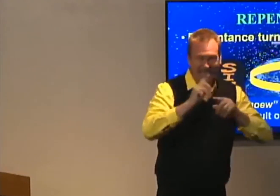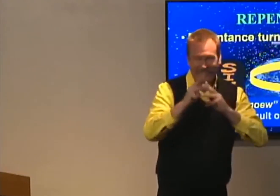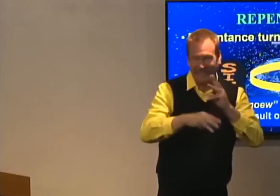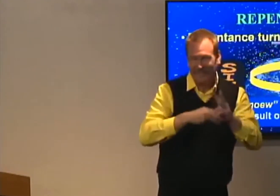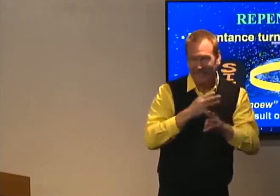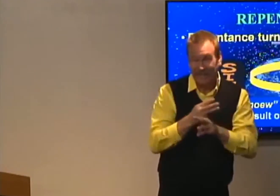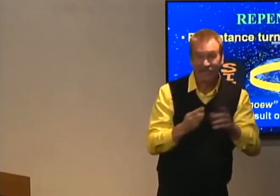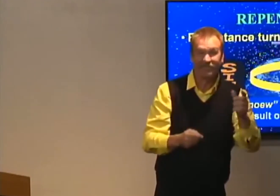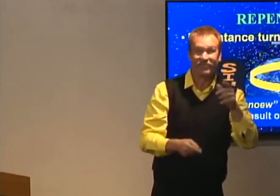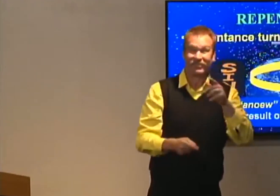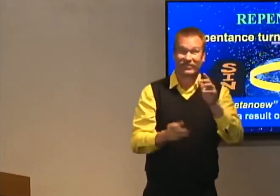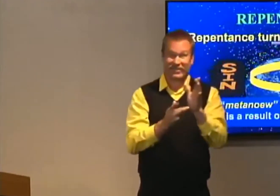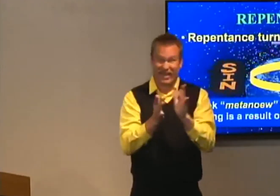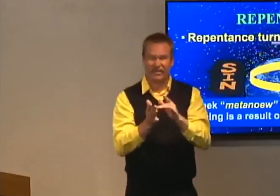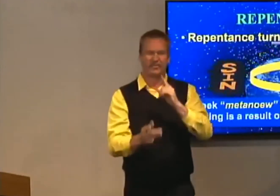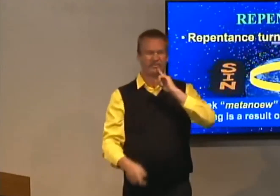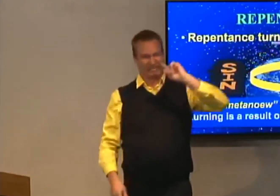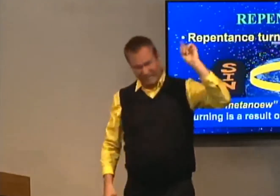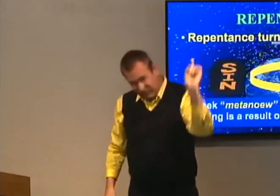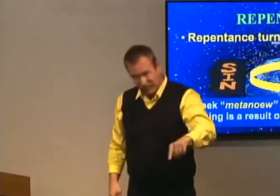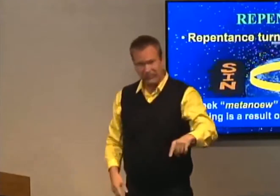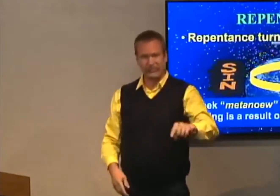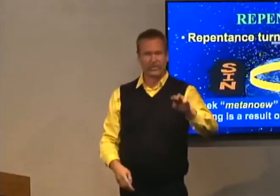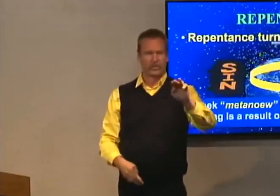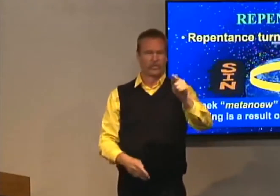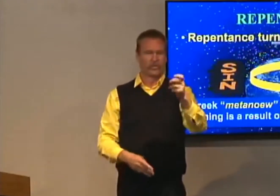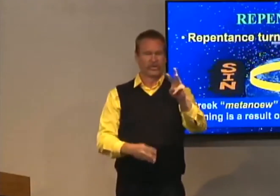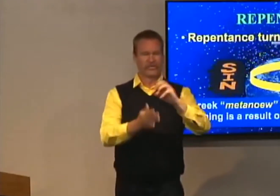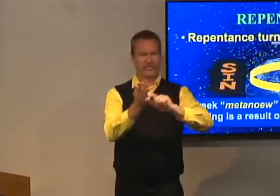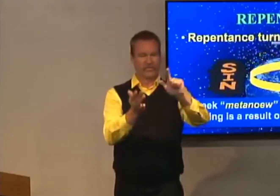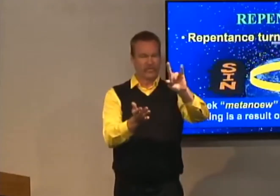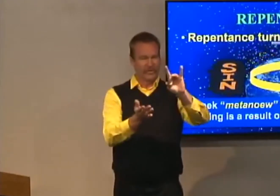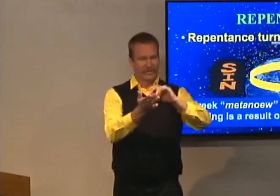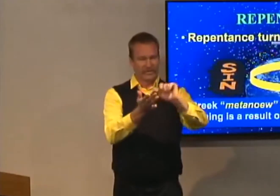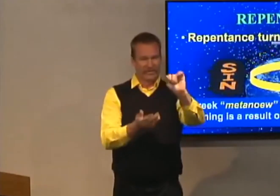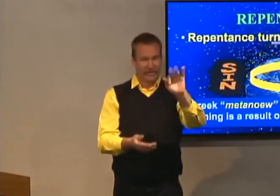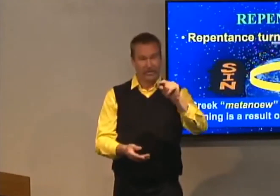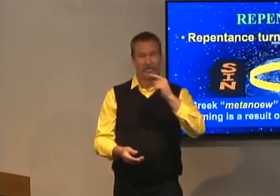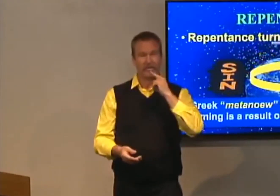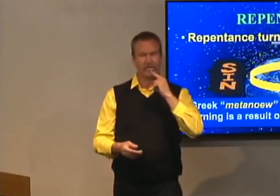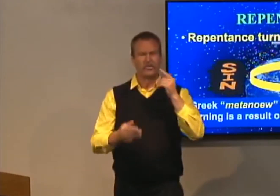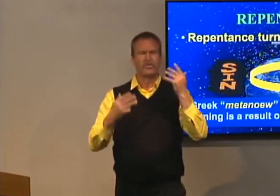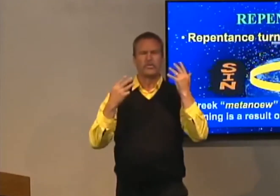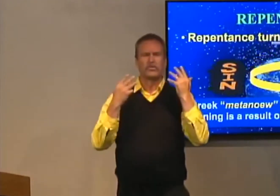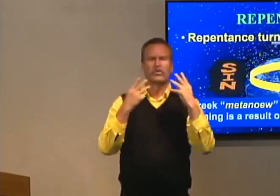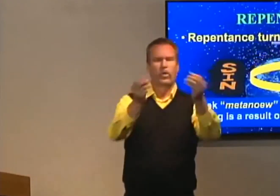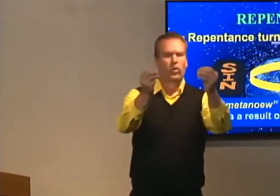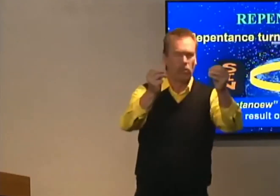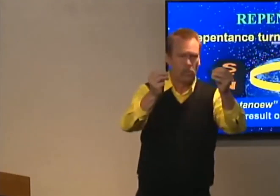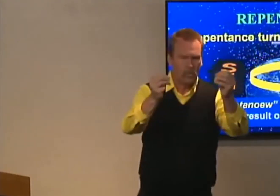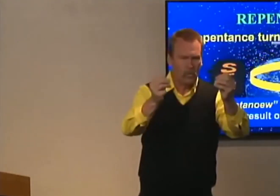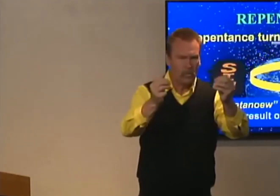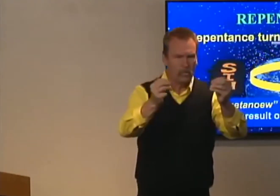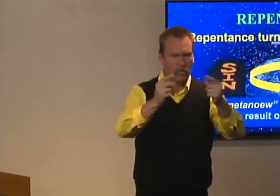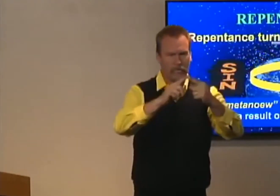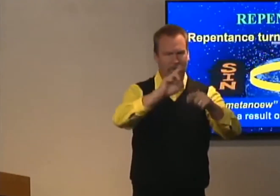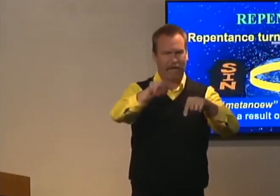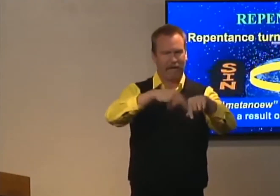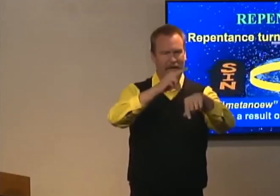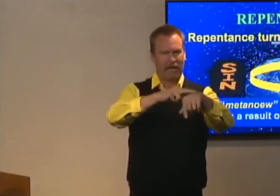take this opportunity to share the gospel with the world. And Jesus Christ's command in Matthew chapter 28, go to